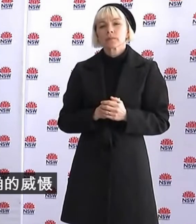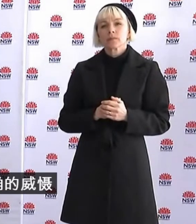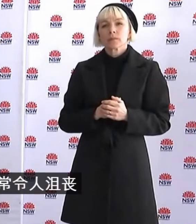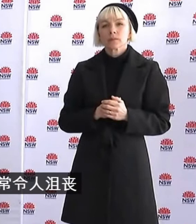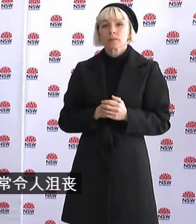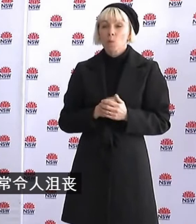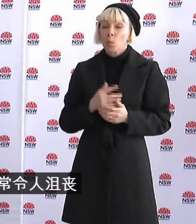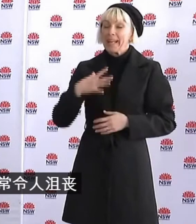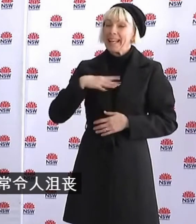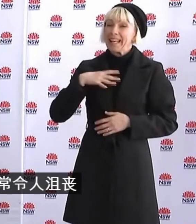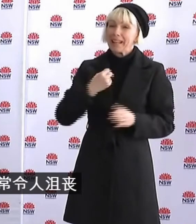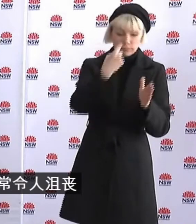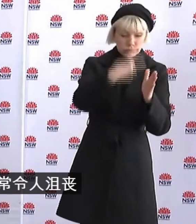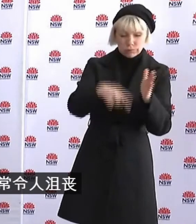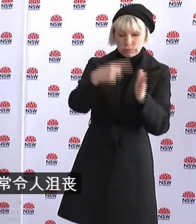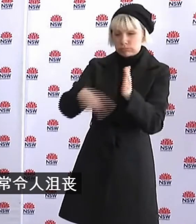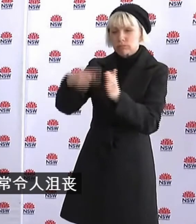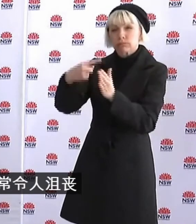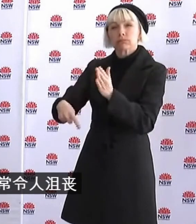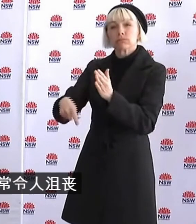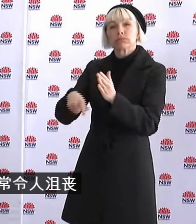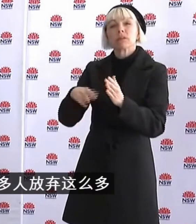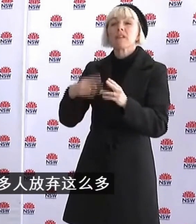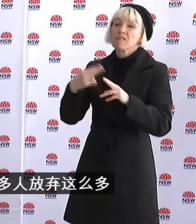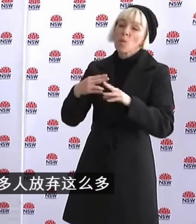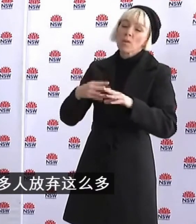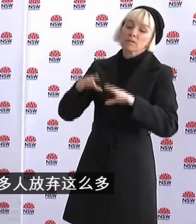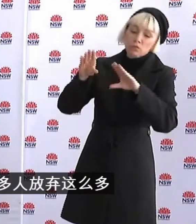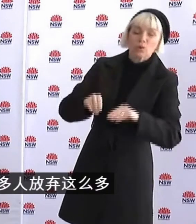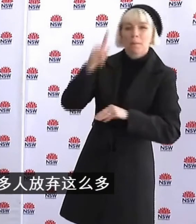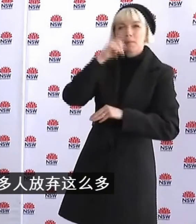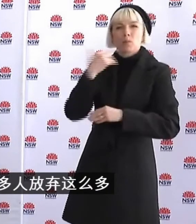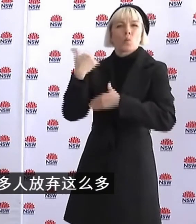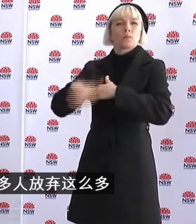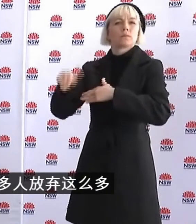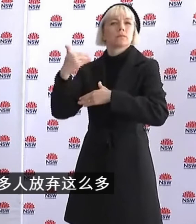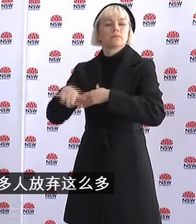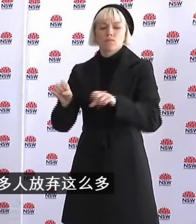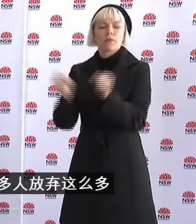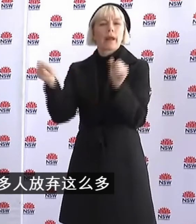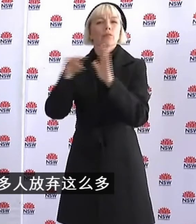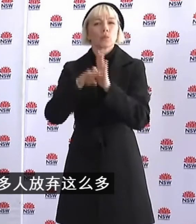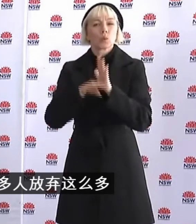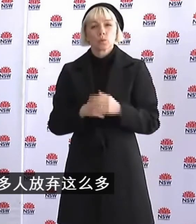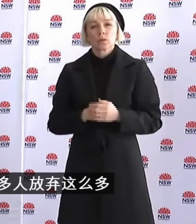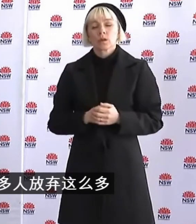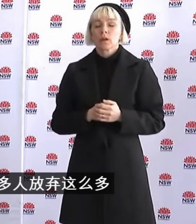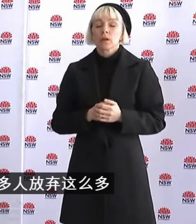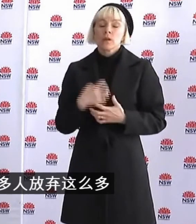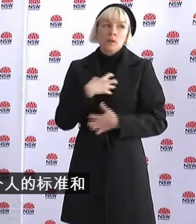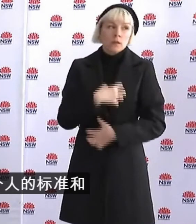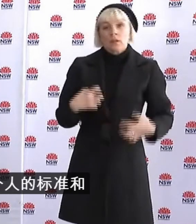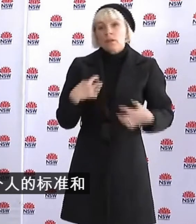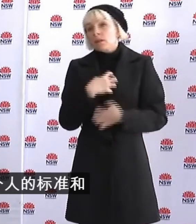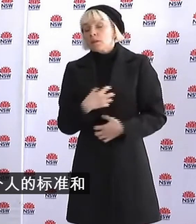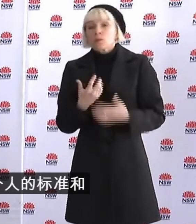right deterrents in place to stop people doing the wrong thing. And it's very, very frustrating when so many are giving up so much. So many people are giving up so